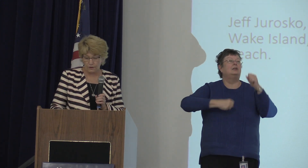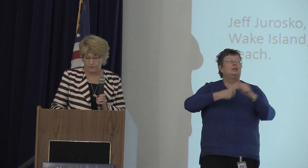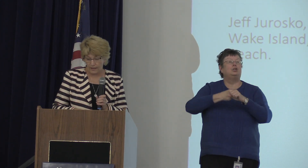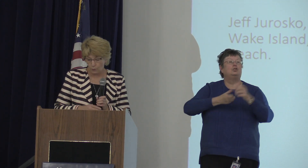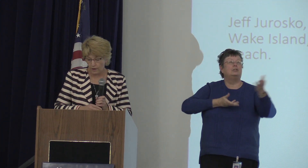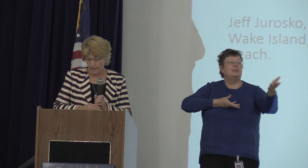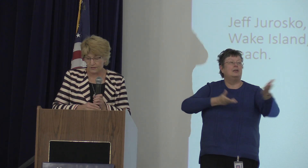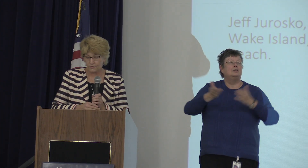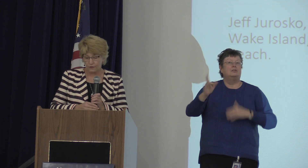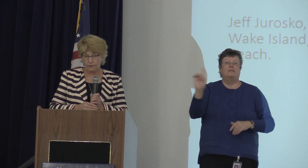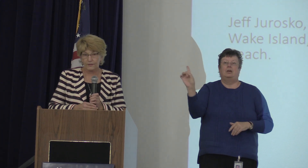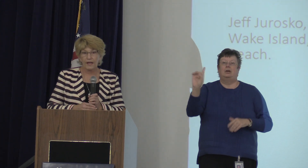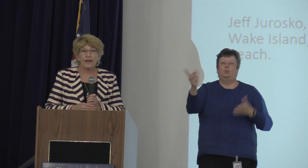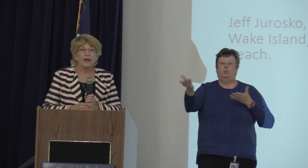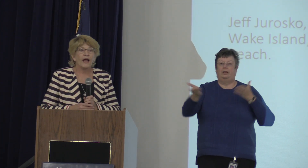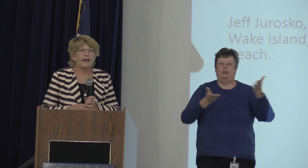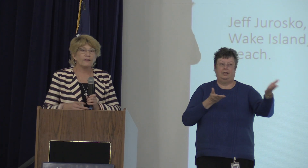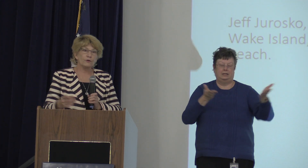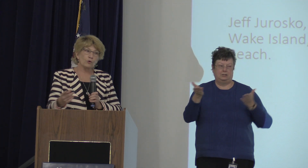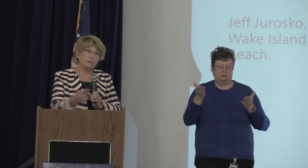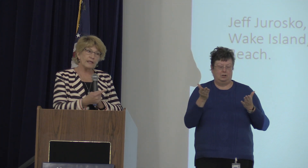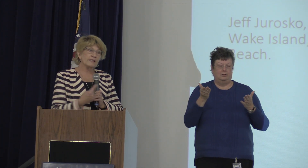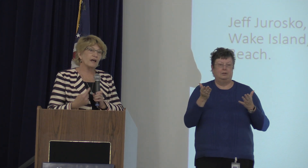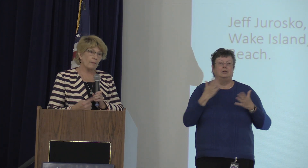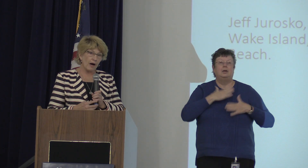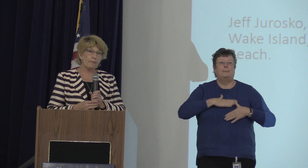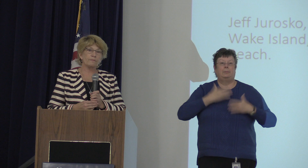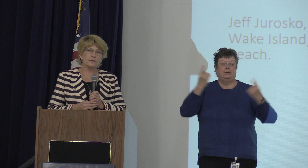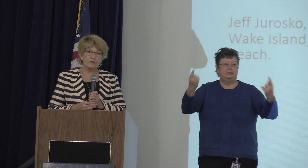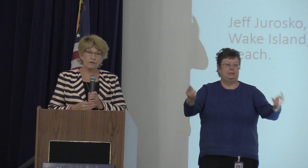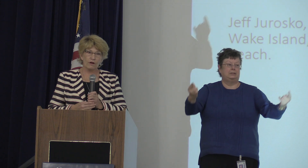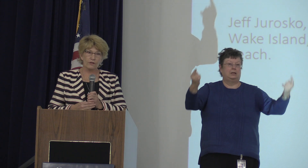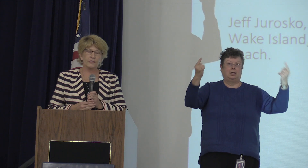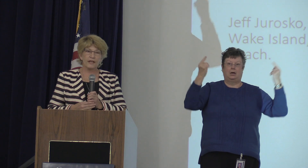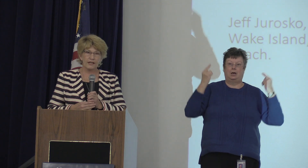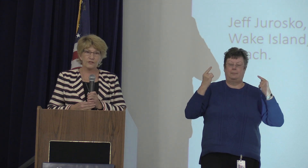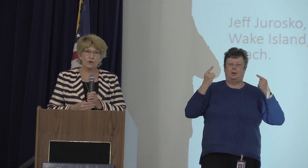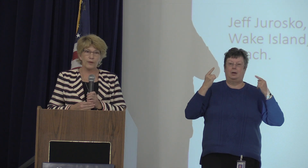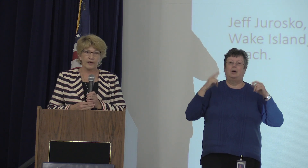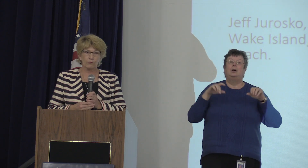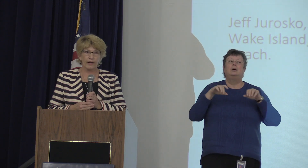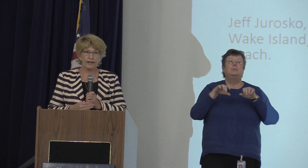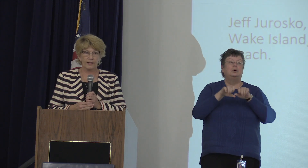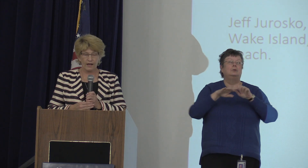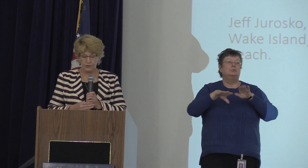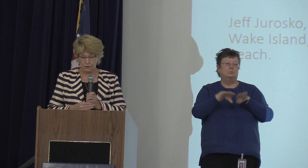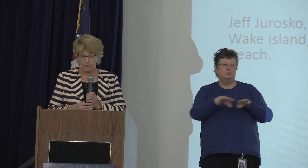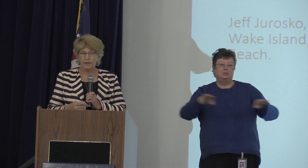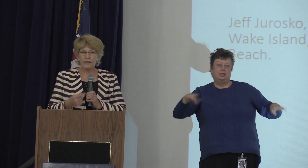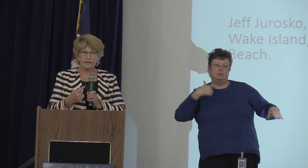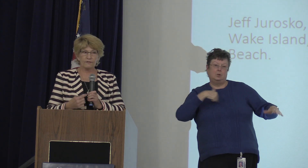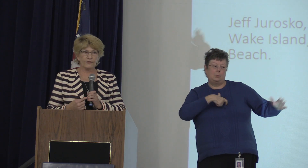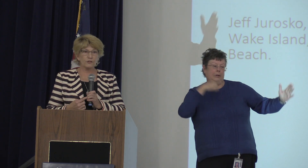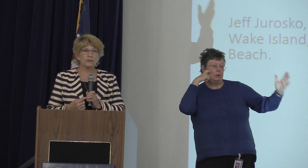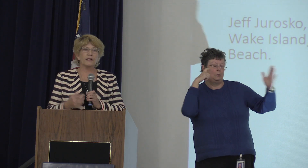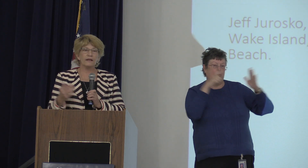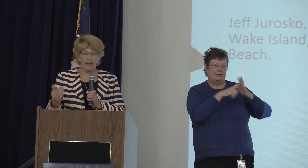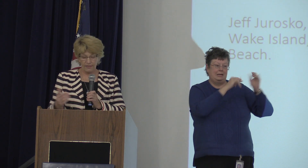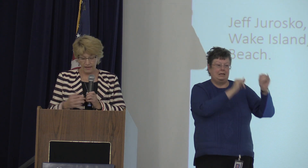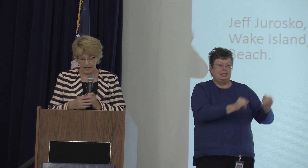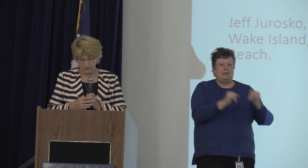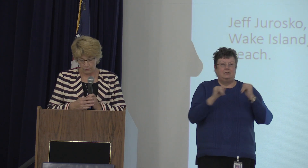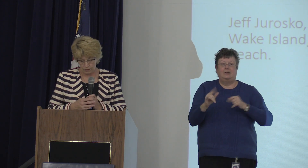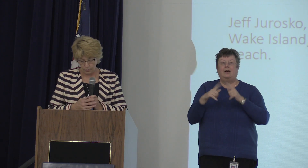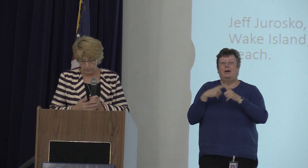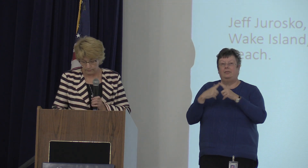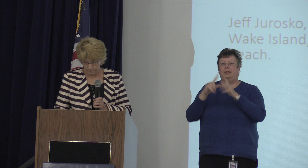they served and where they served. And if you will please come up on stage so we can recognize you individually